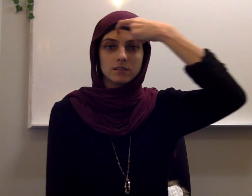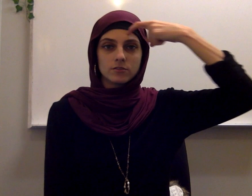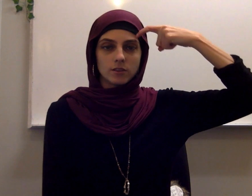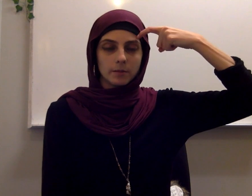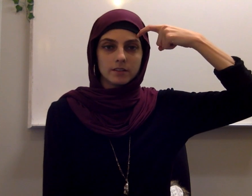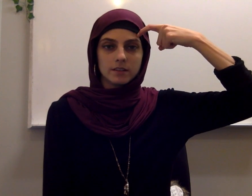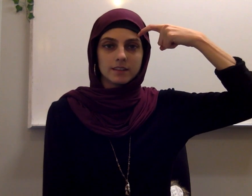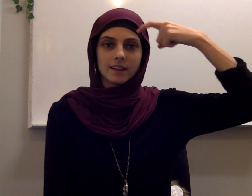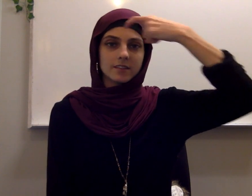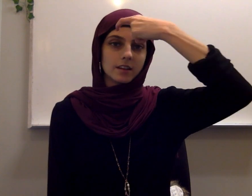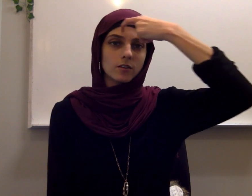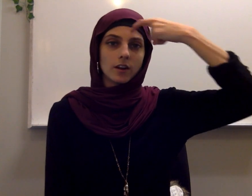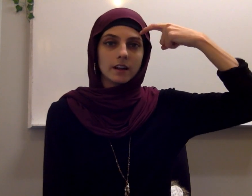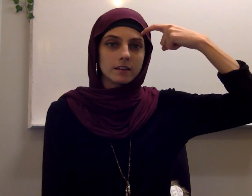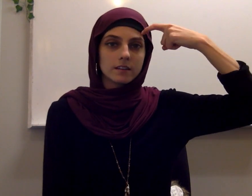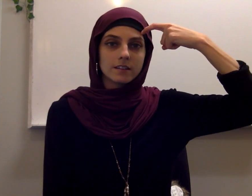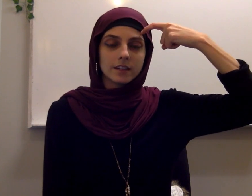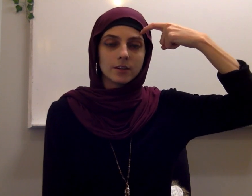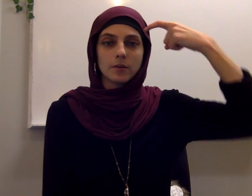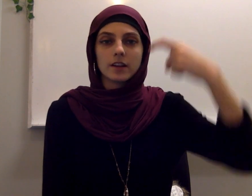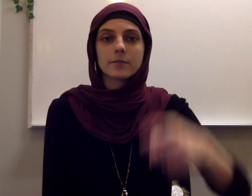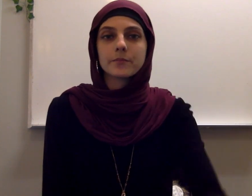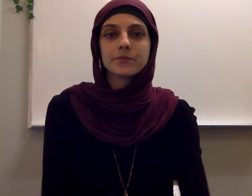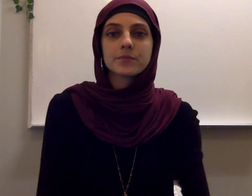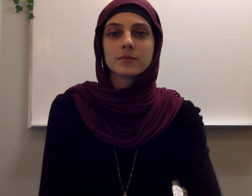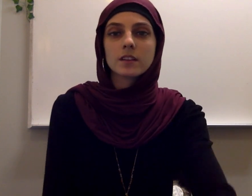Trauma. It's like it's ingrained in your brain.